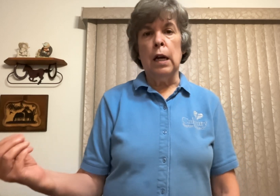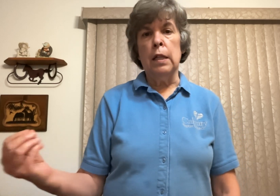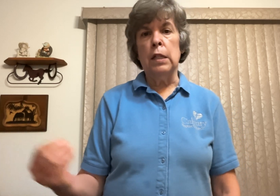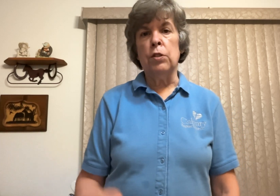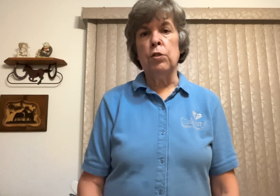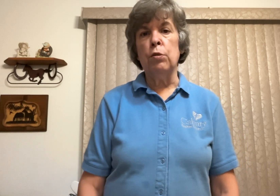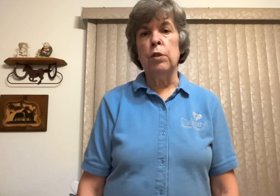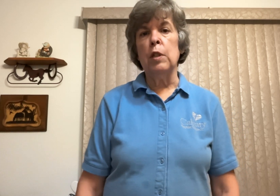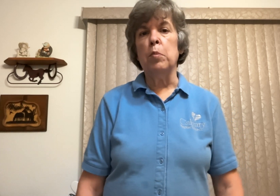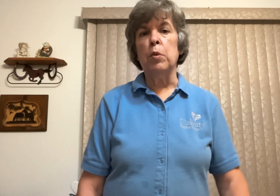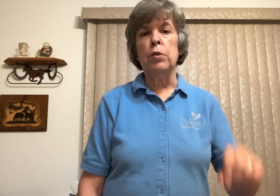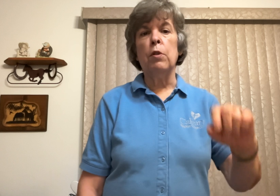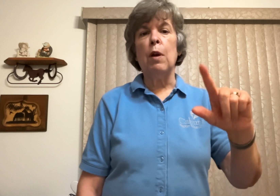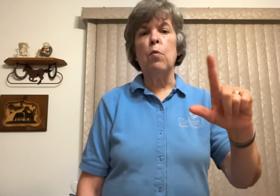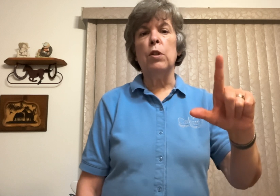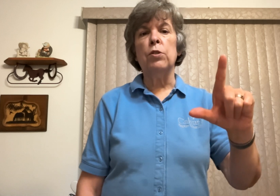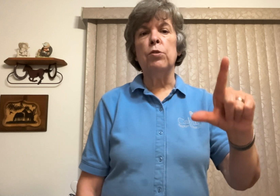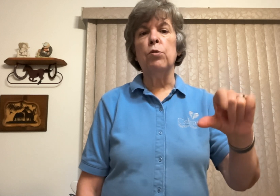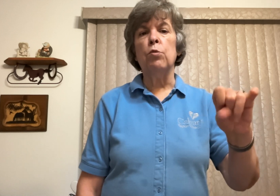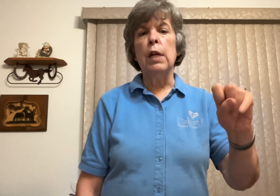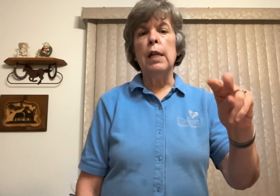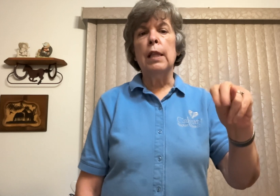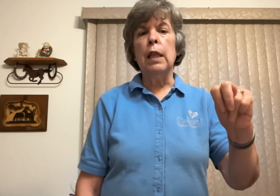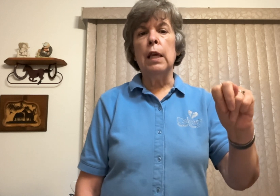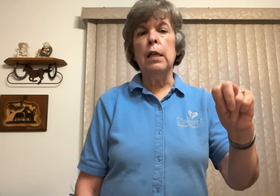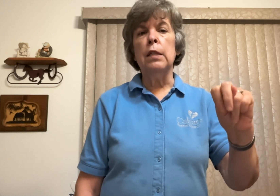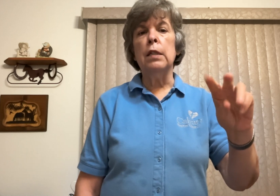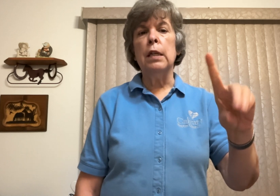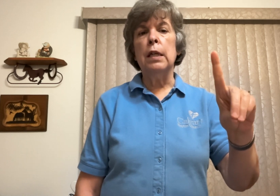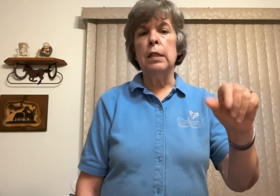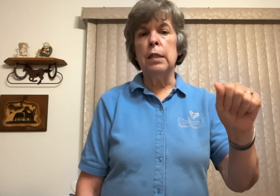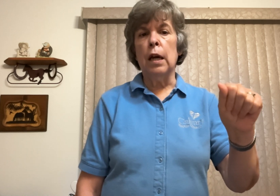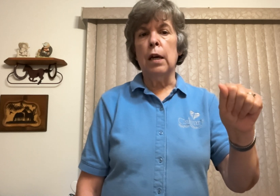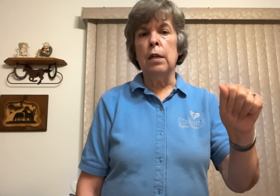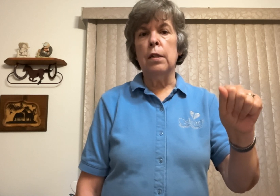that's 2 syllables. So I want to do Linda,